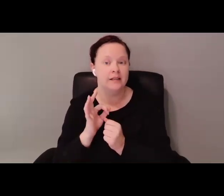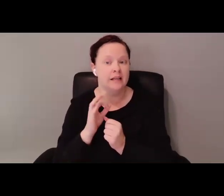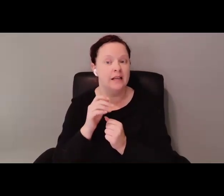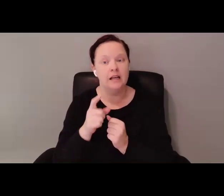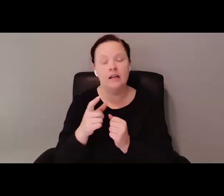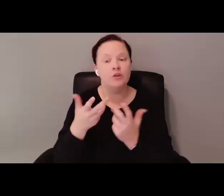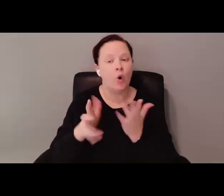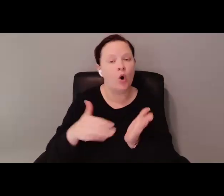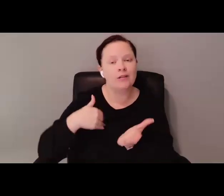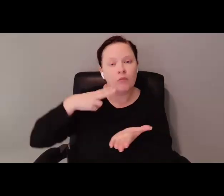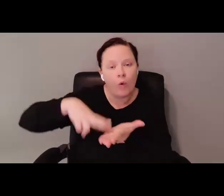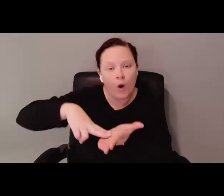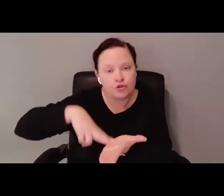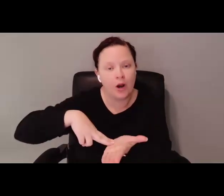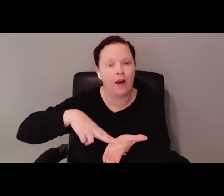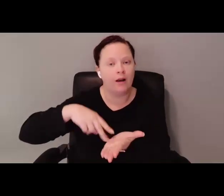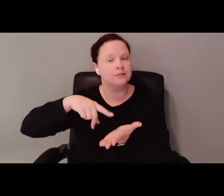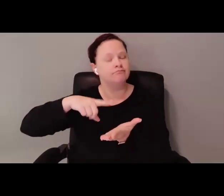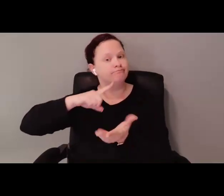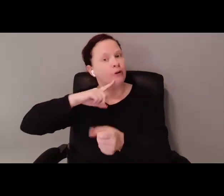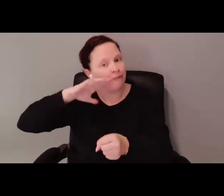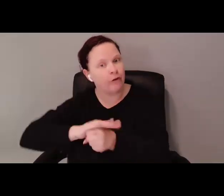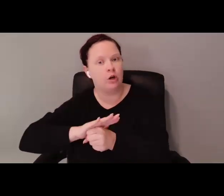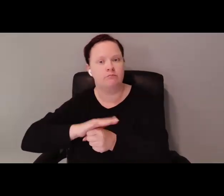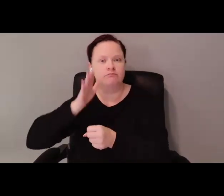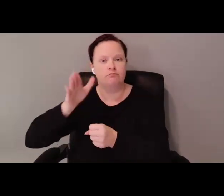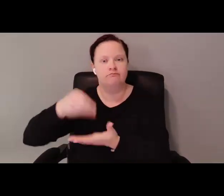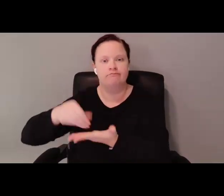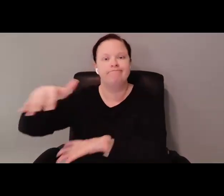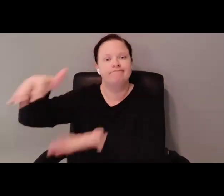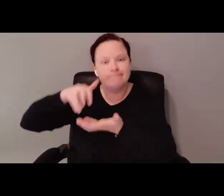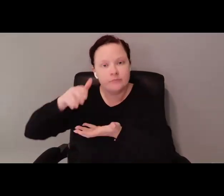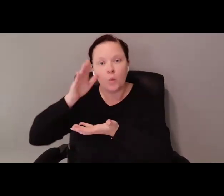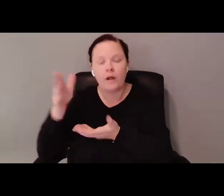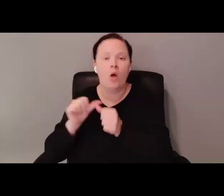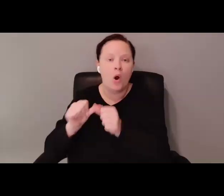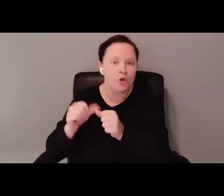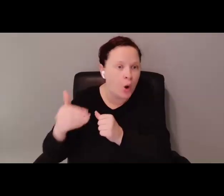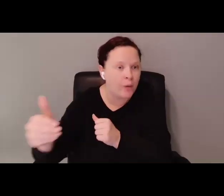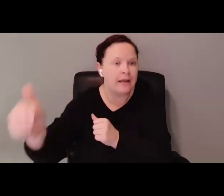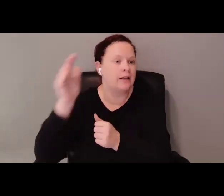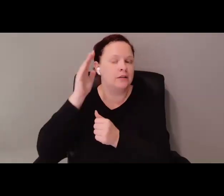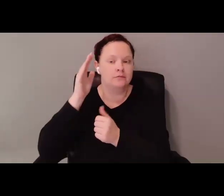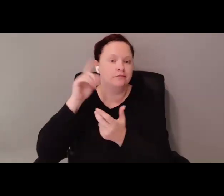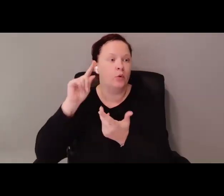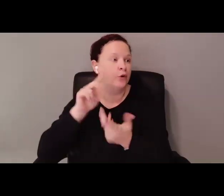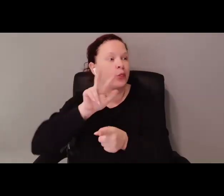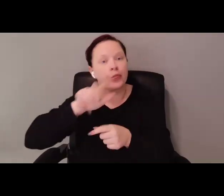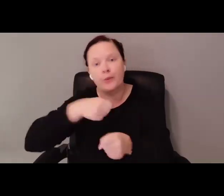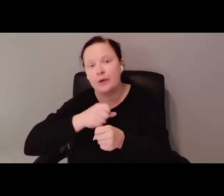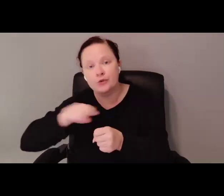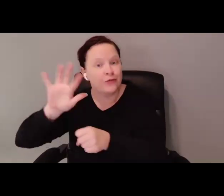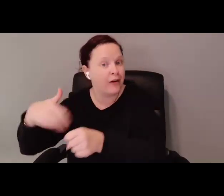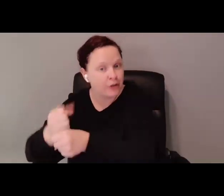contracts in writing that someone is going to pay you this certain amount of money on an ongoing basis for 3 to 5